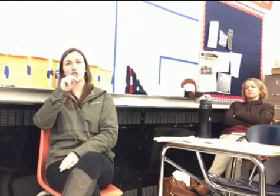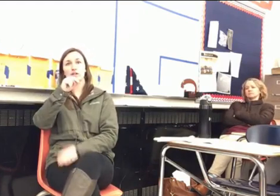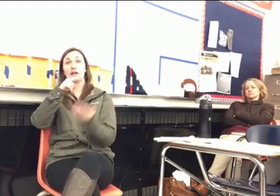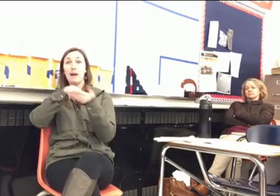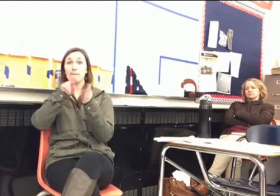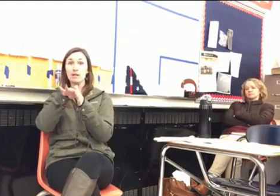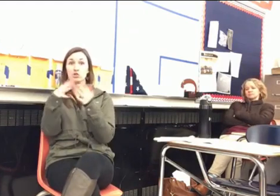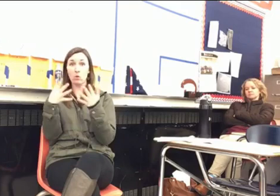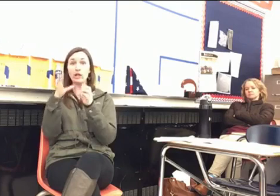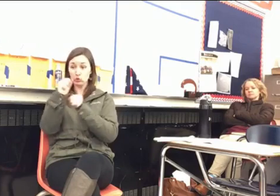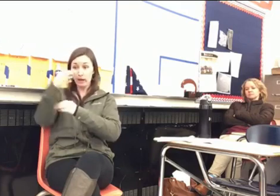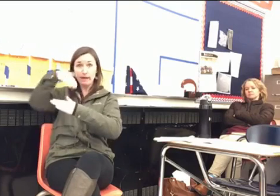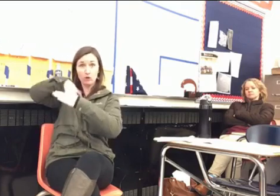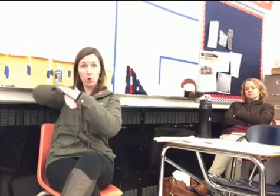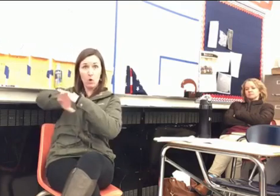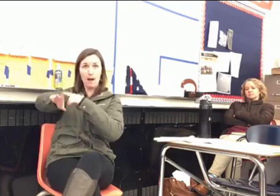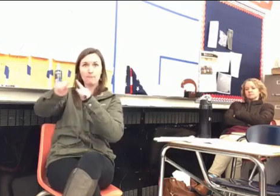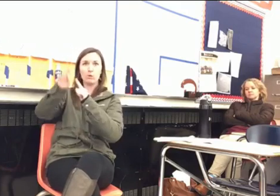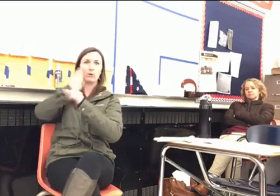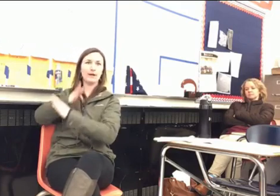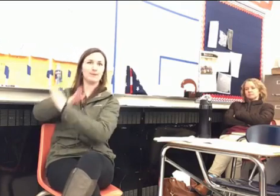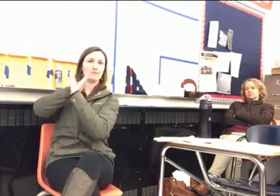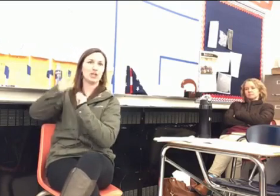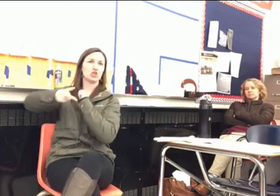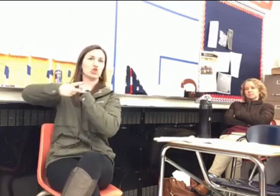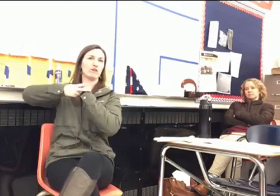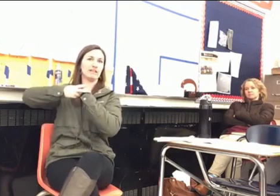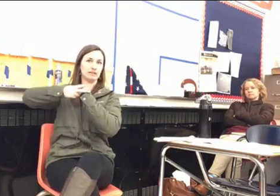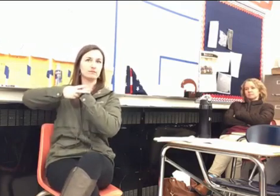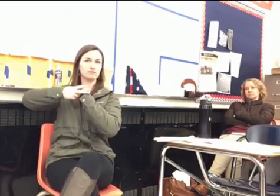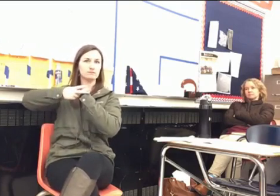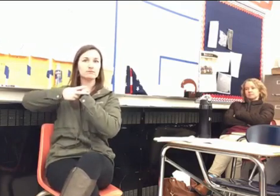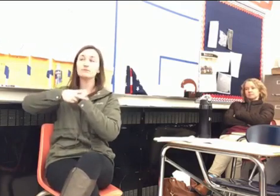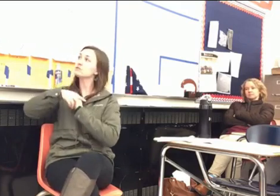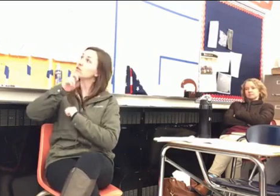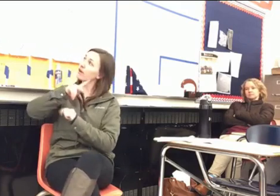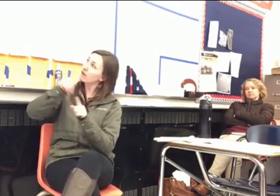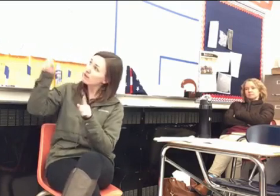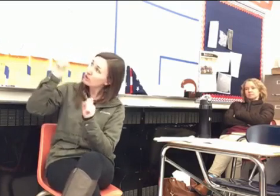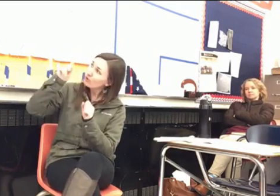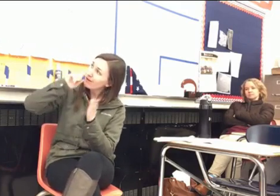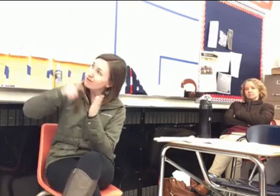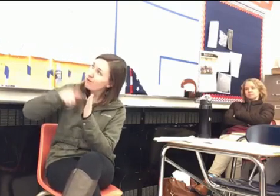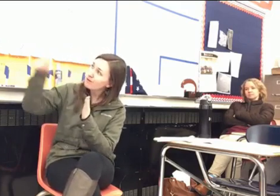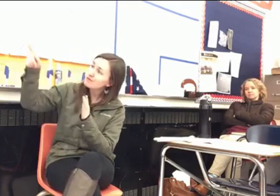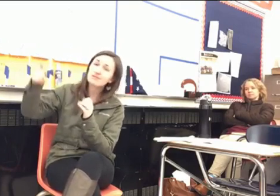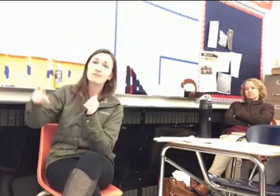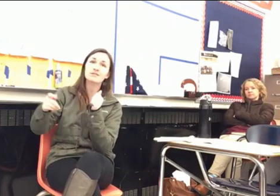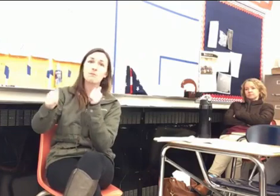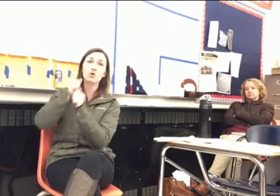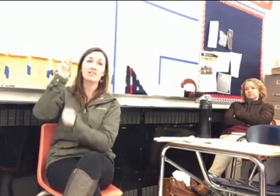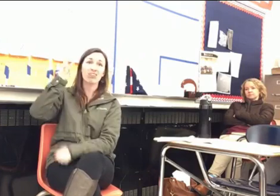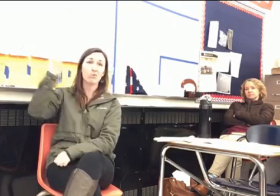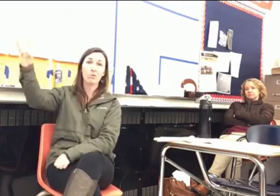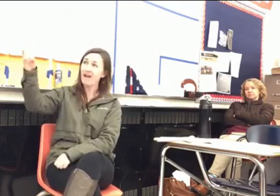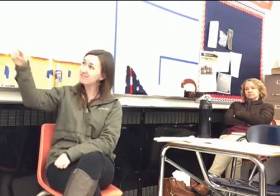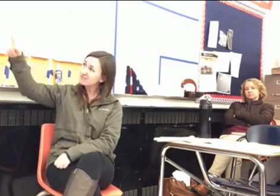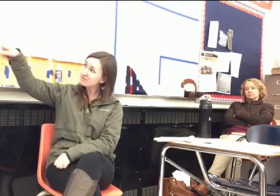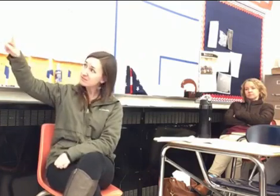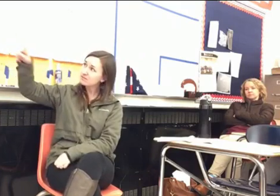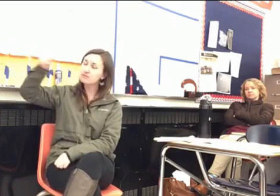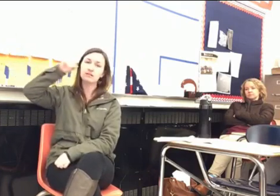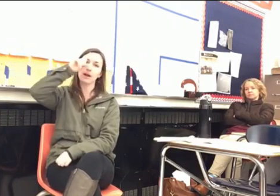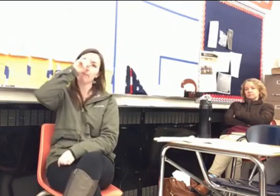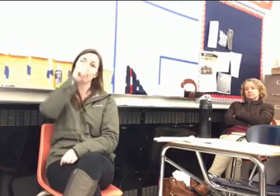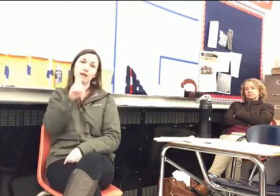United States. Now, what happens is that if you see, this is the original stuff. You can see it's mostly in the West simply because most stuff is privately